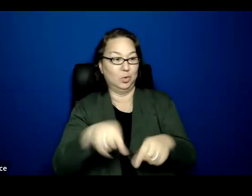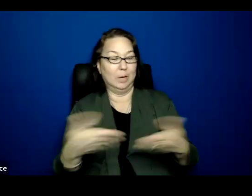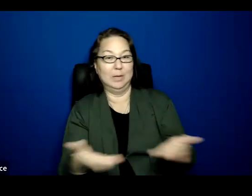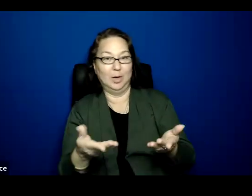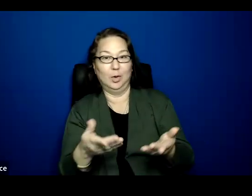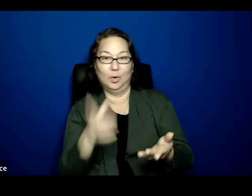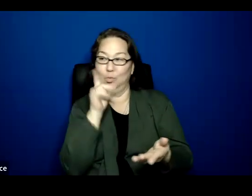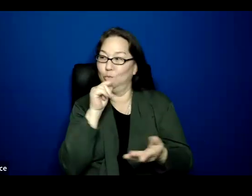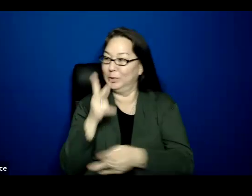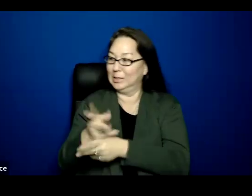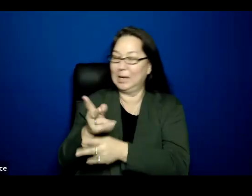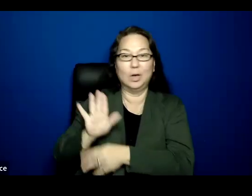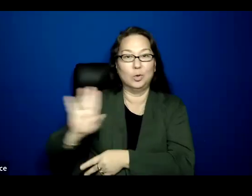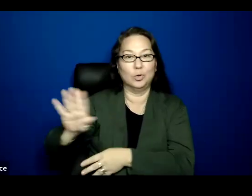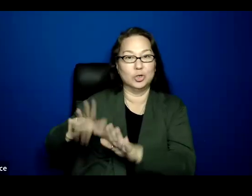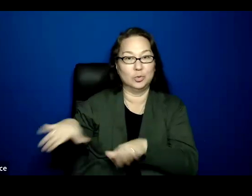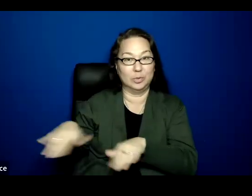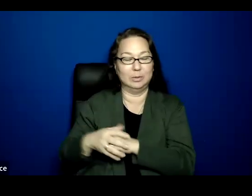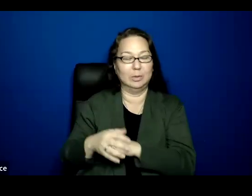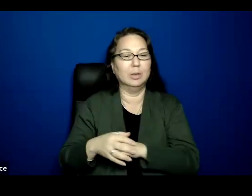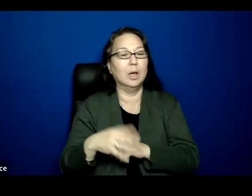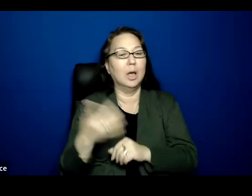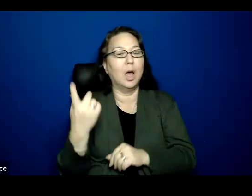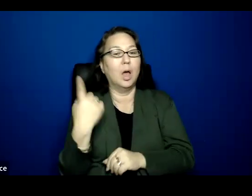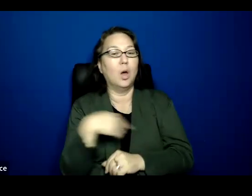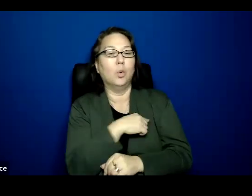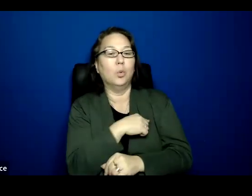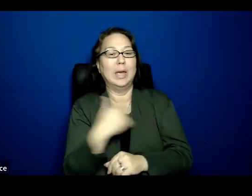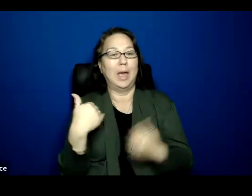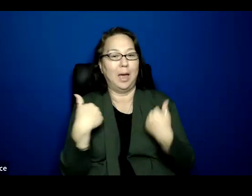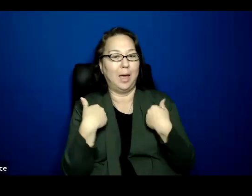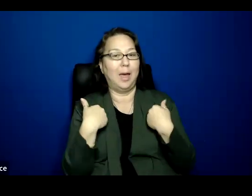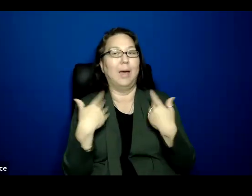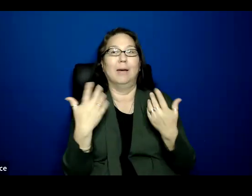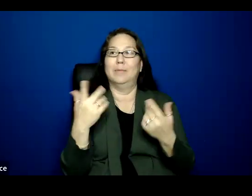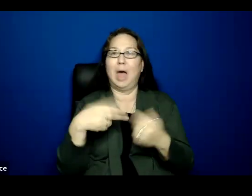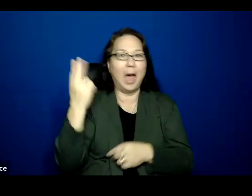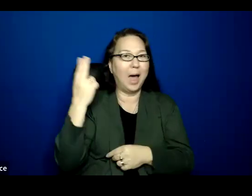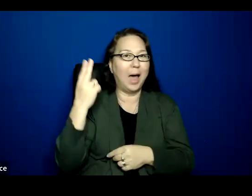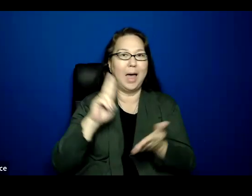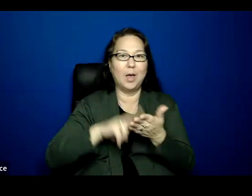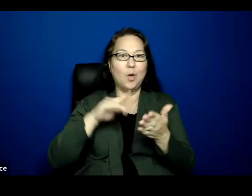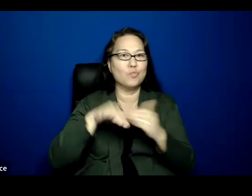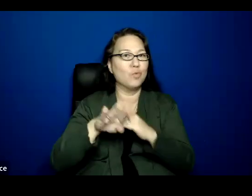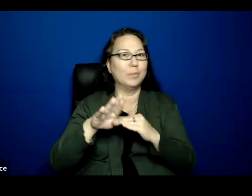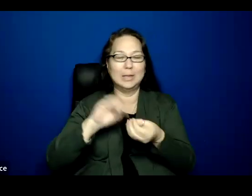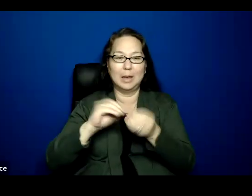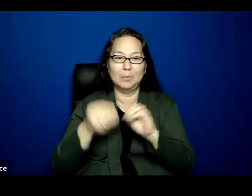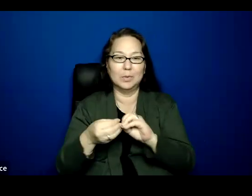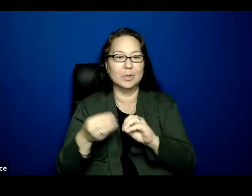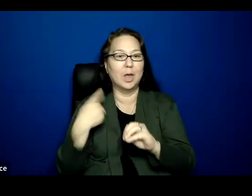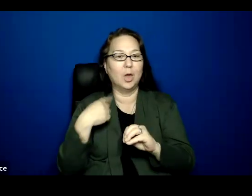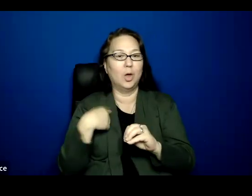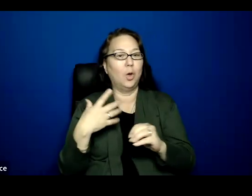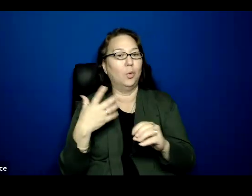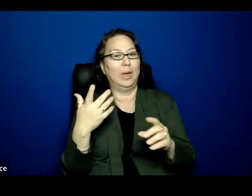limitations, we beat the odds and managed to build a thriving community. Lee Academy has high enrollment numbers, over 10 years of successful full inclusion,